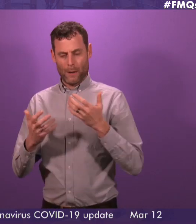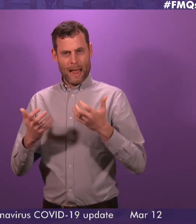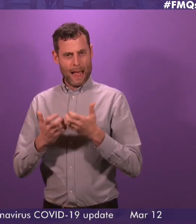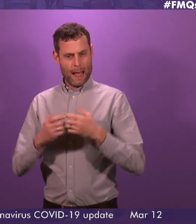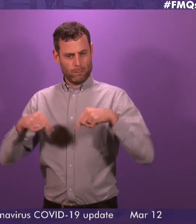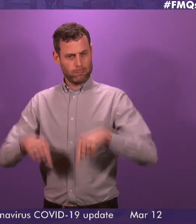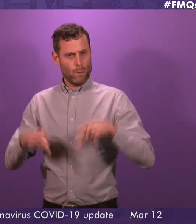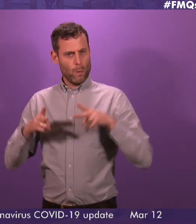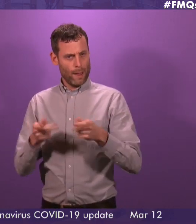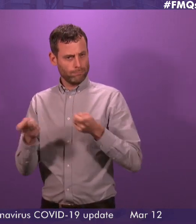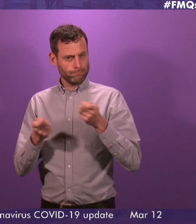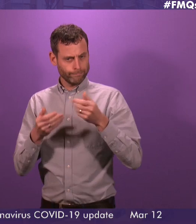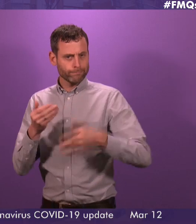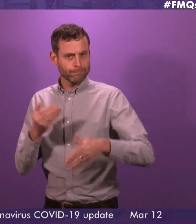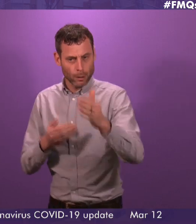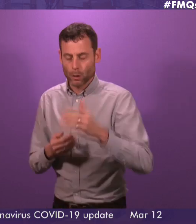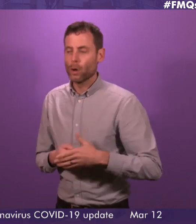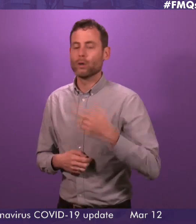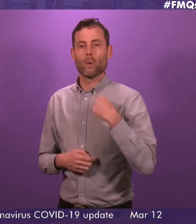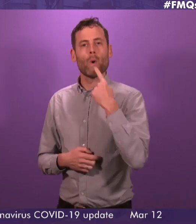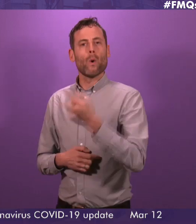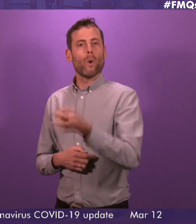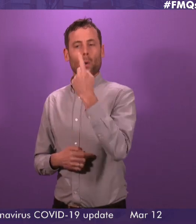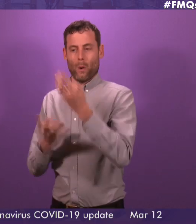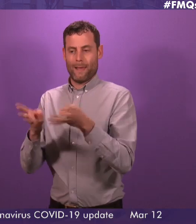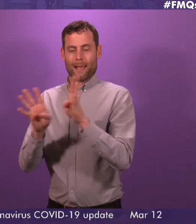response. But can I begin by calling the Cabinet Secretary, Jean Freeman?